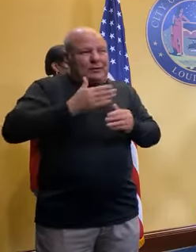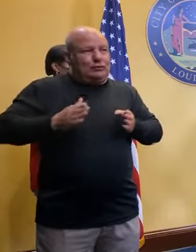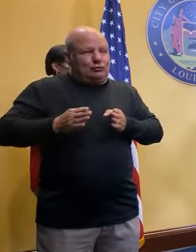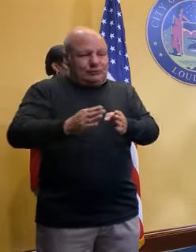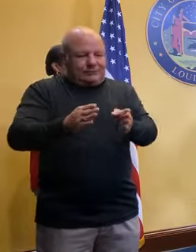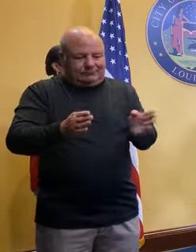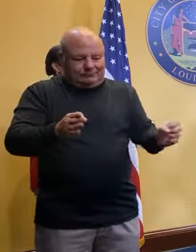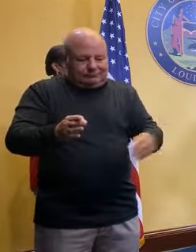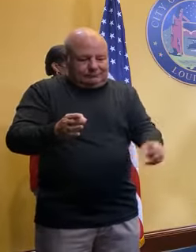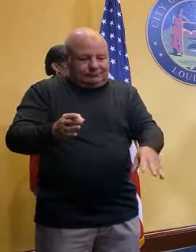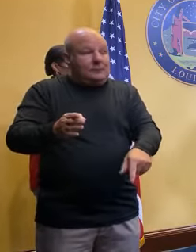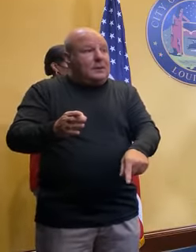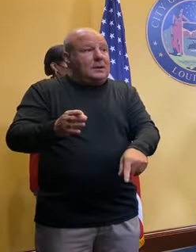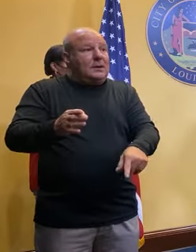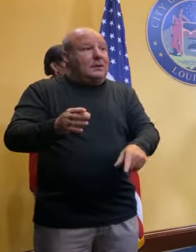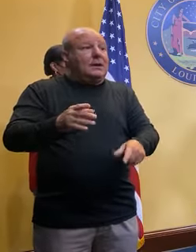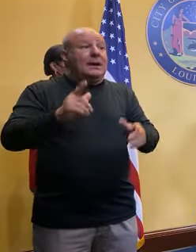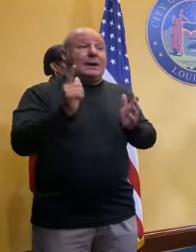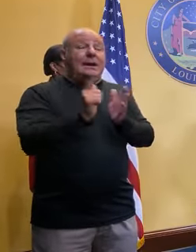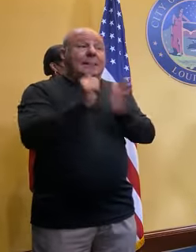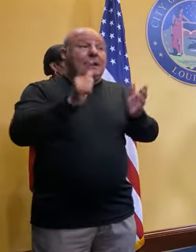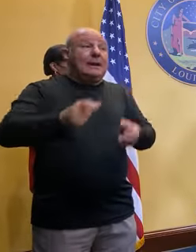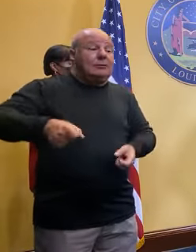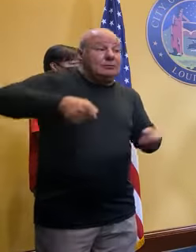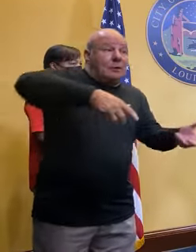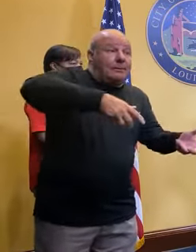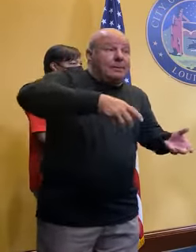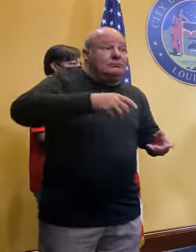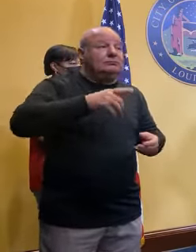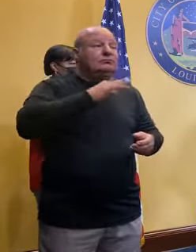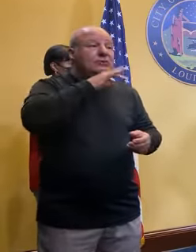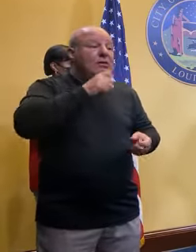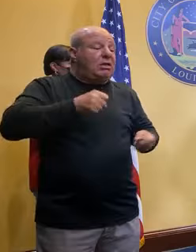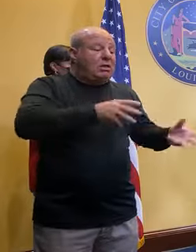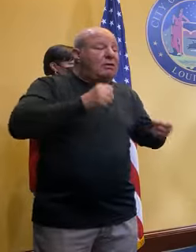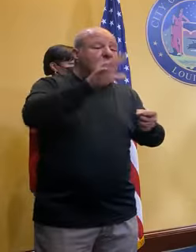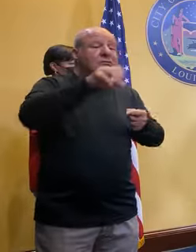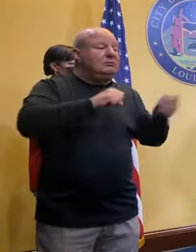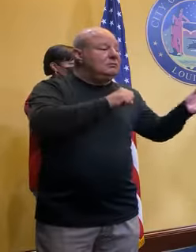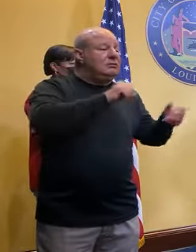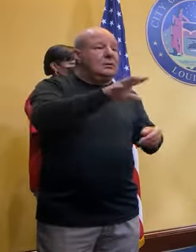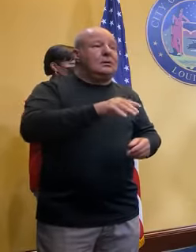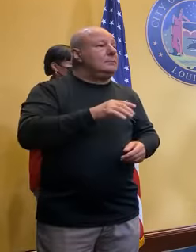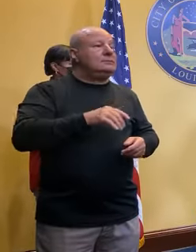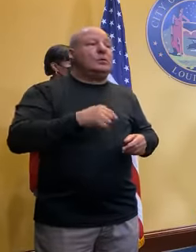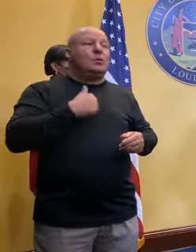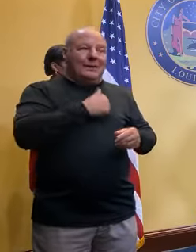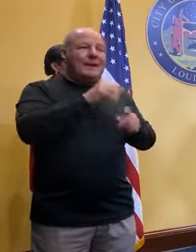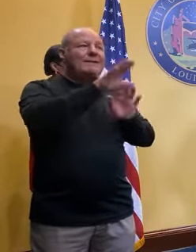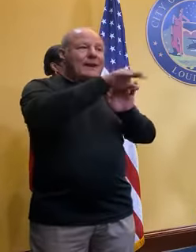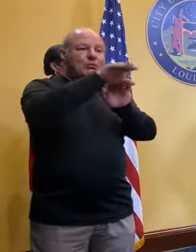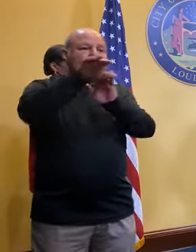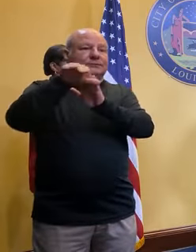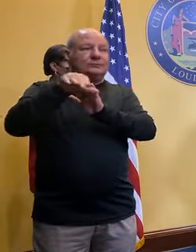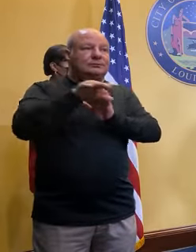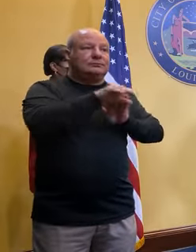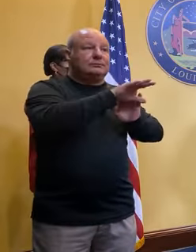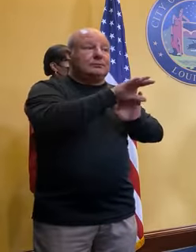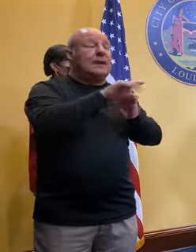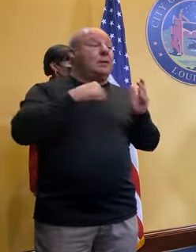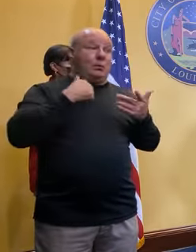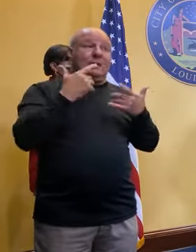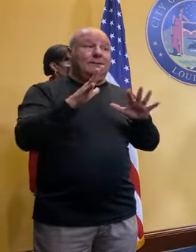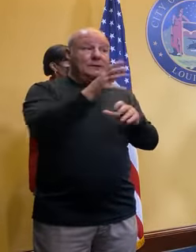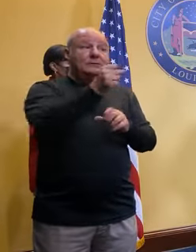Illegal dumping, we have cameras all over town focused on popular illegal dumping sites, and we have successfully